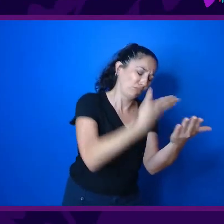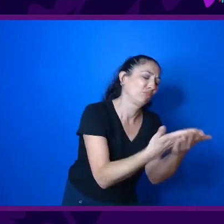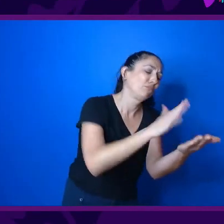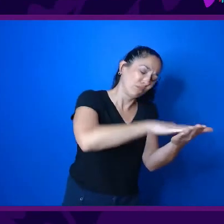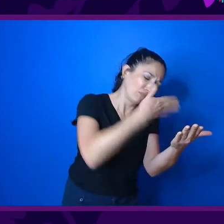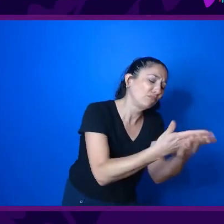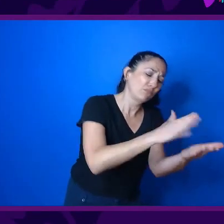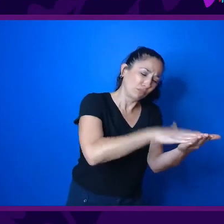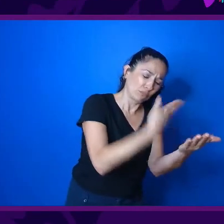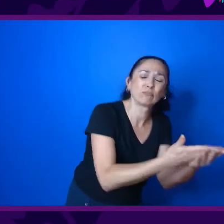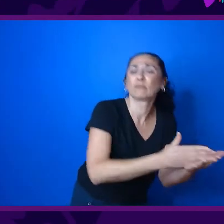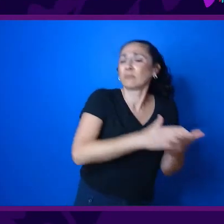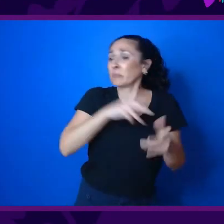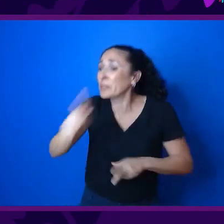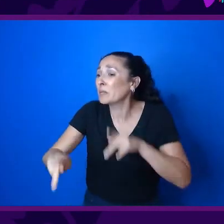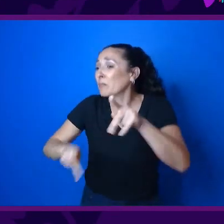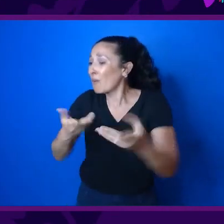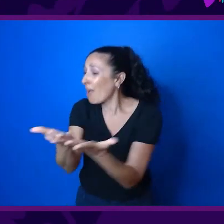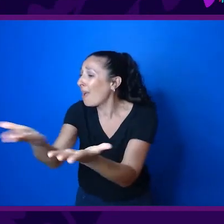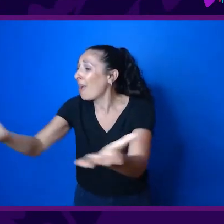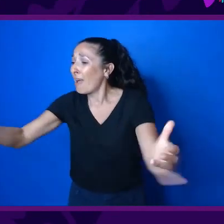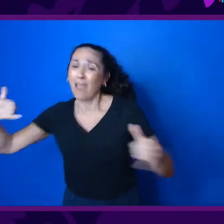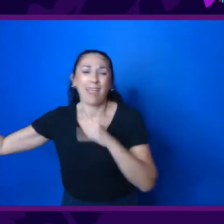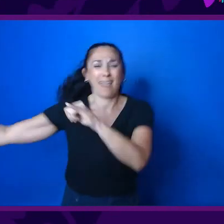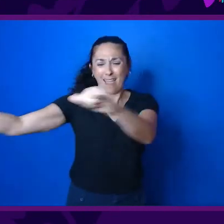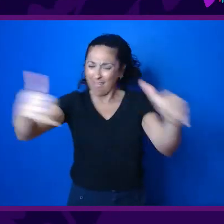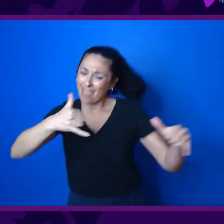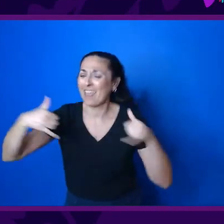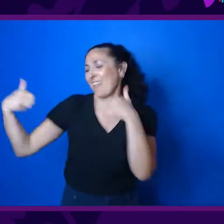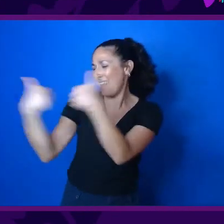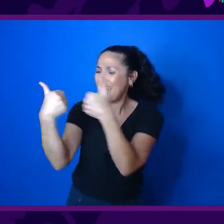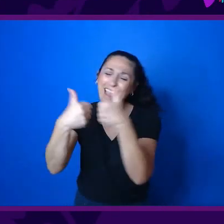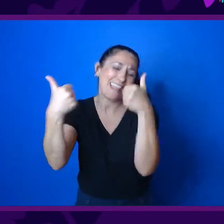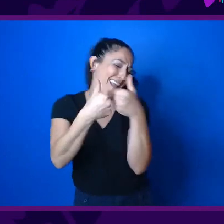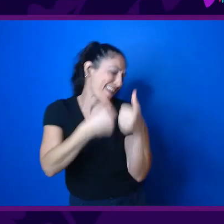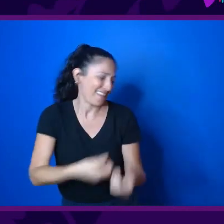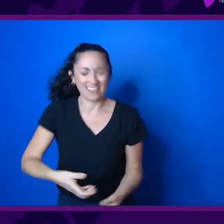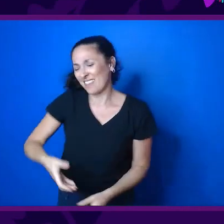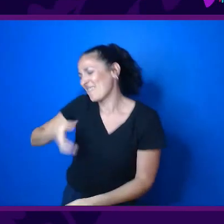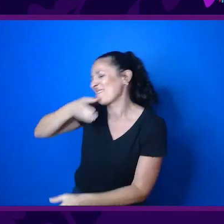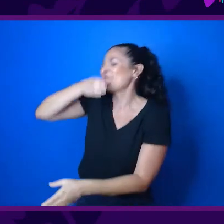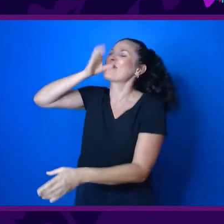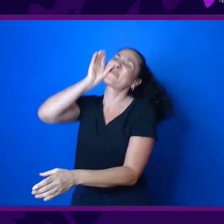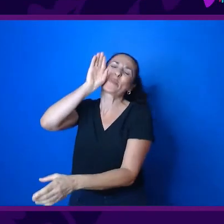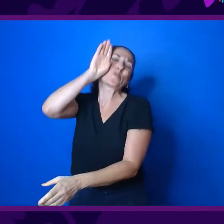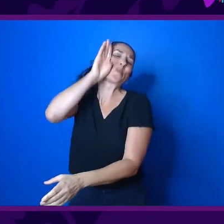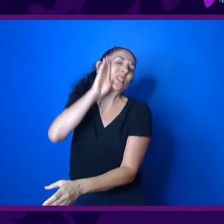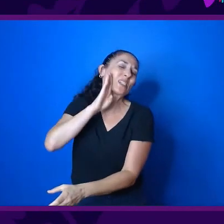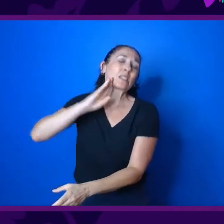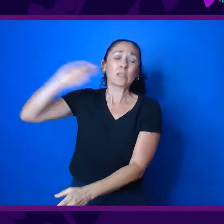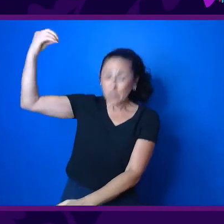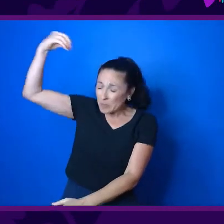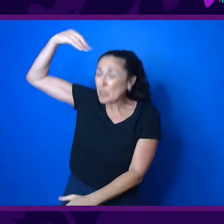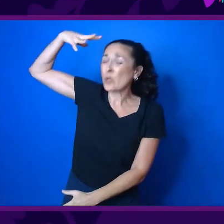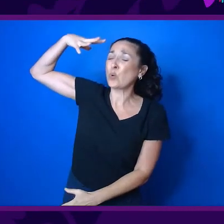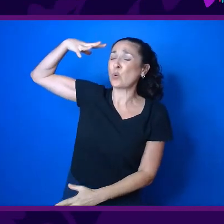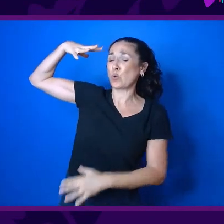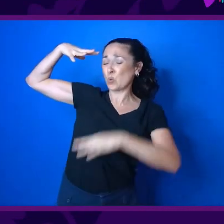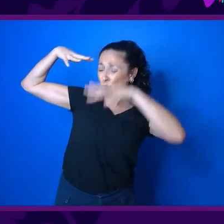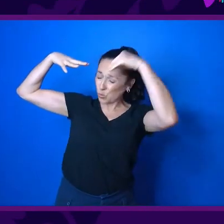eat. All the neighbors out front playing dominoes, drinking beer in the shade, trying to beat the